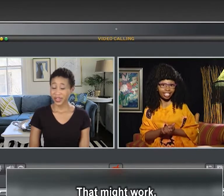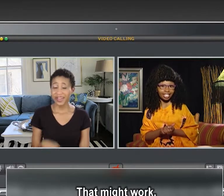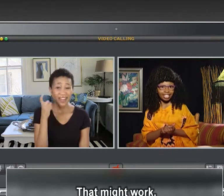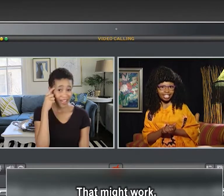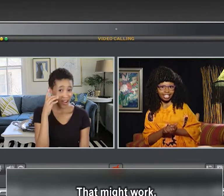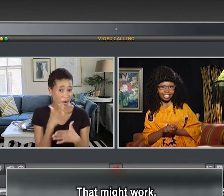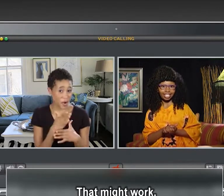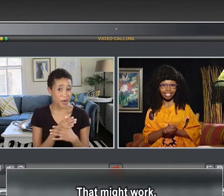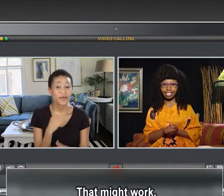That might work.